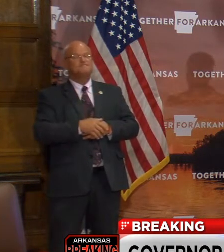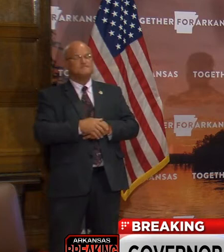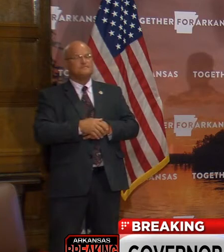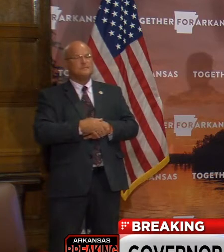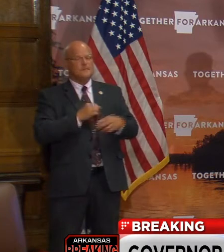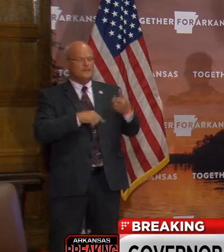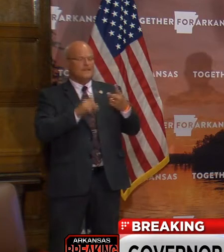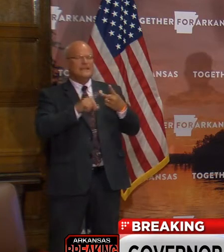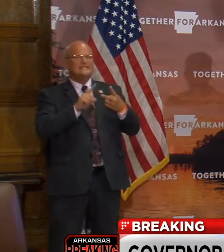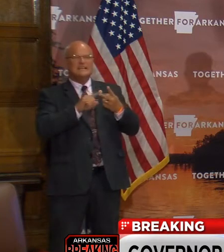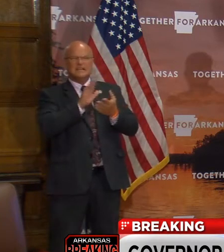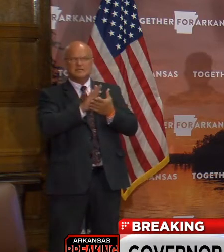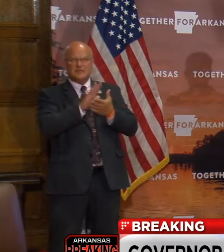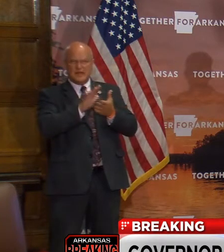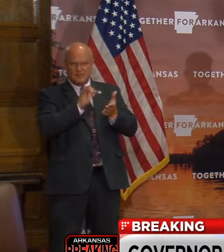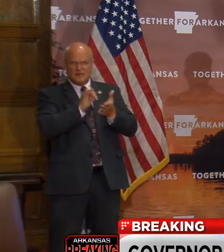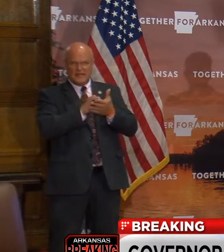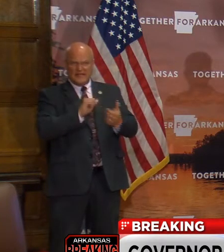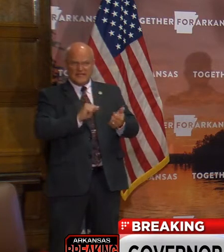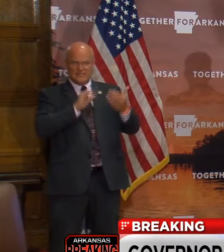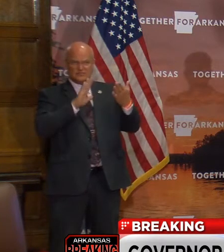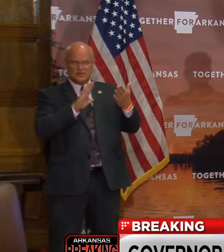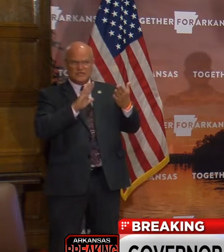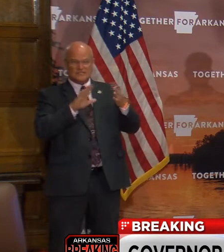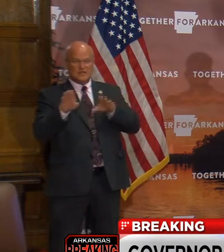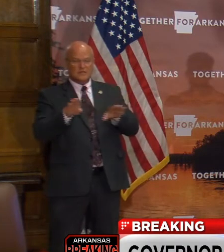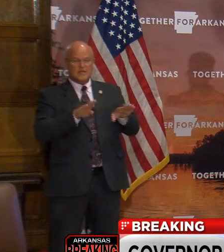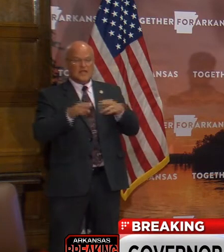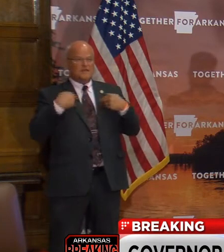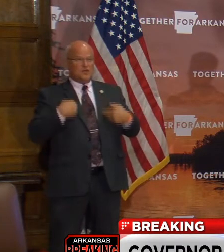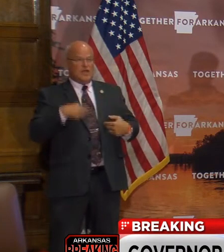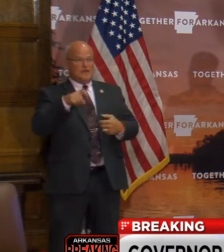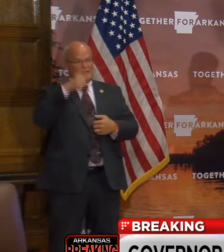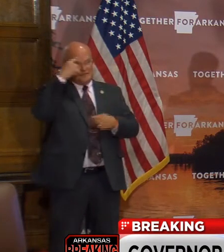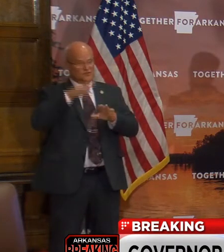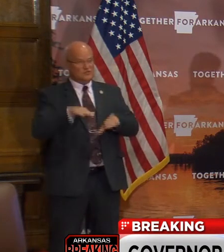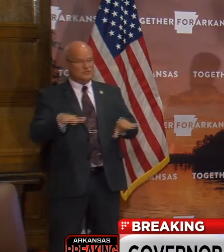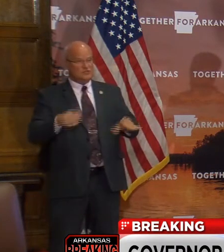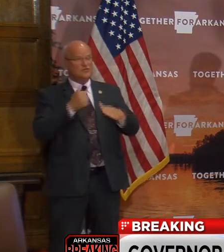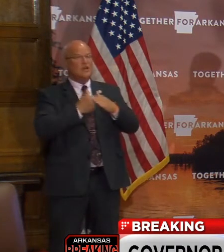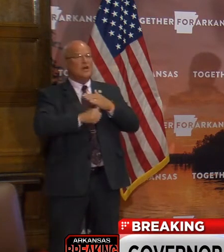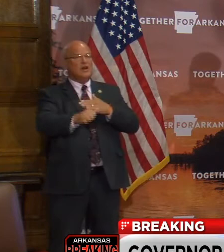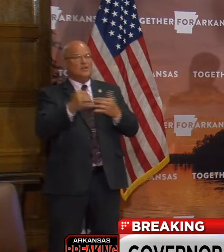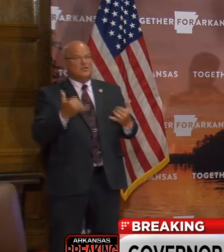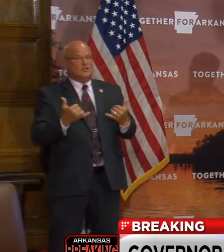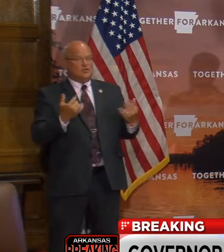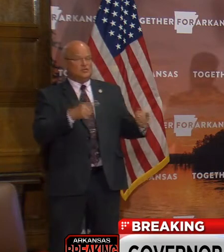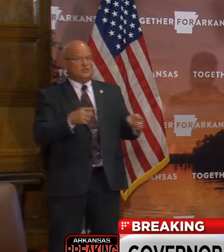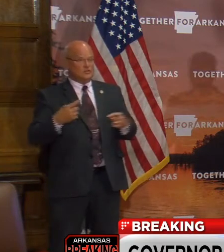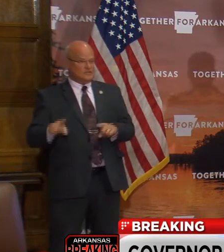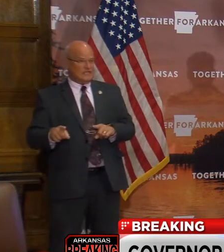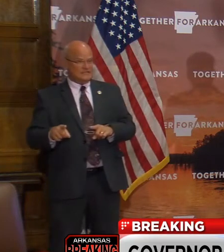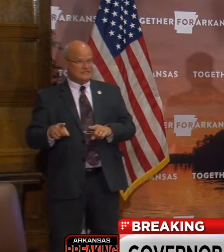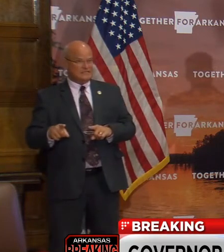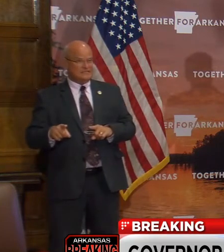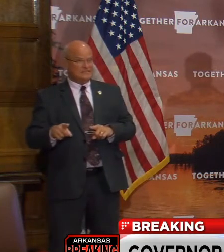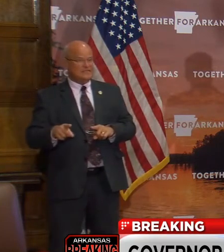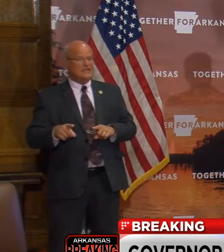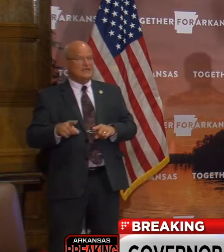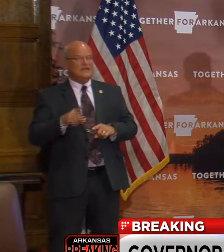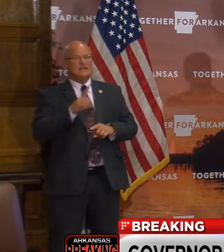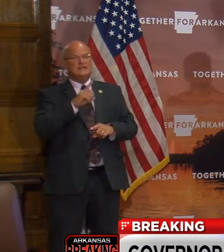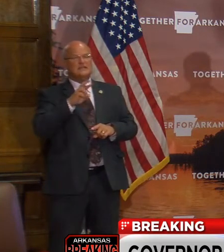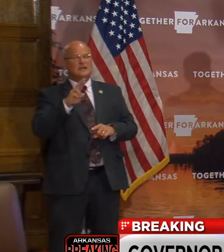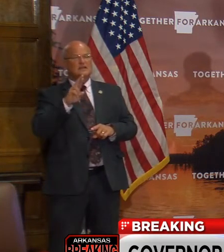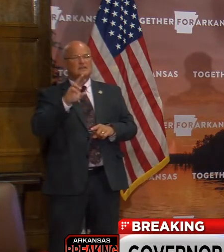document that specifically addresses behavioral health needs for children under the current circumstances. And then Dr. Pfeffer